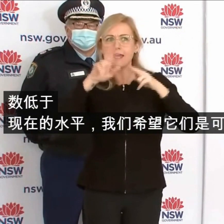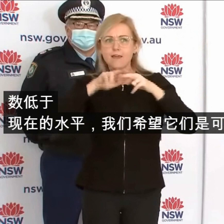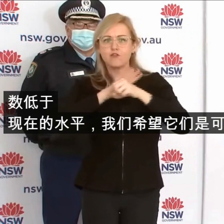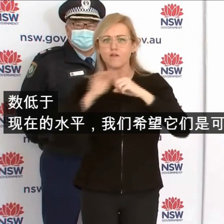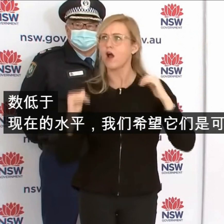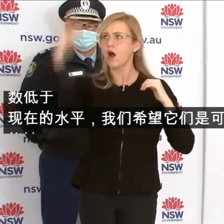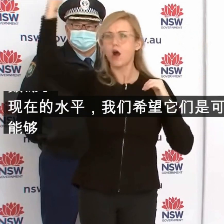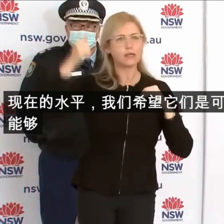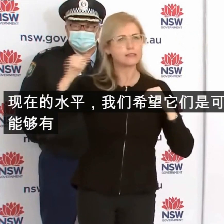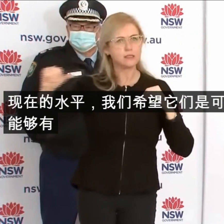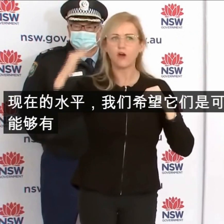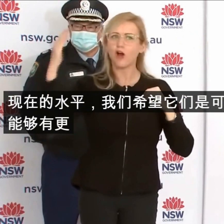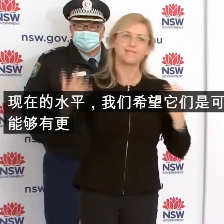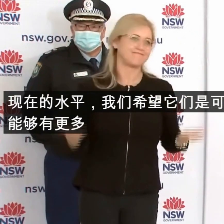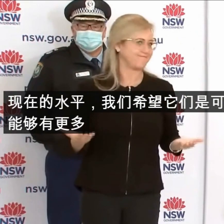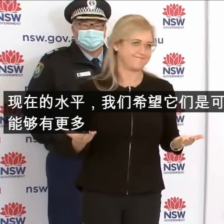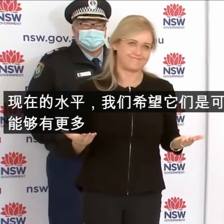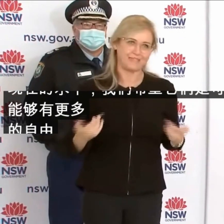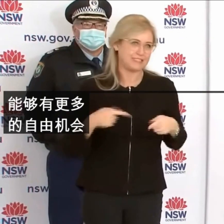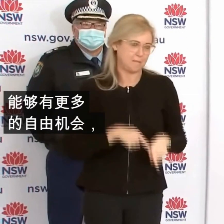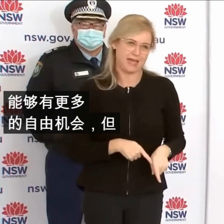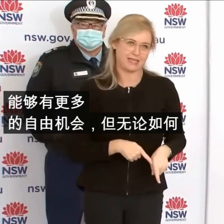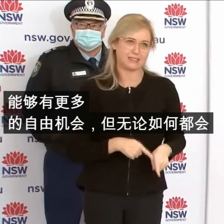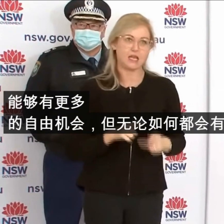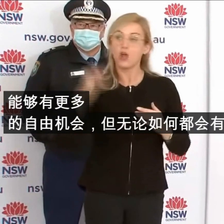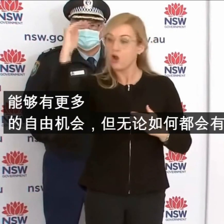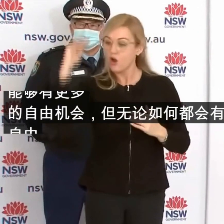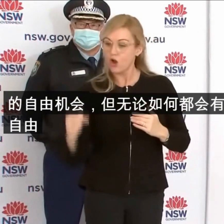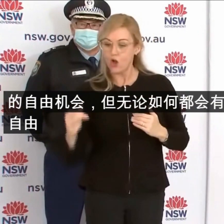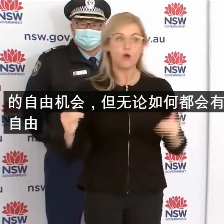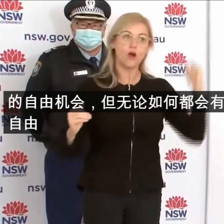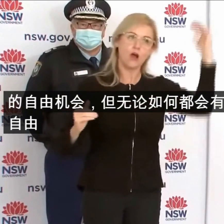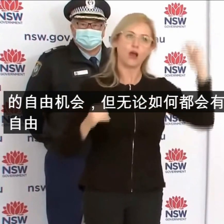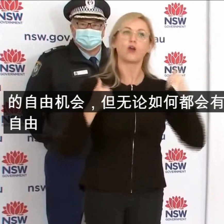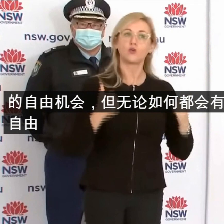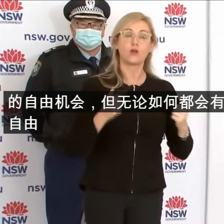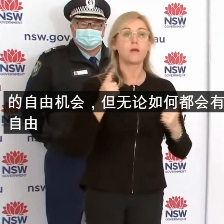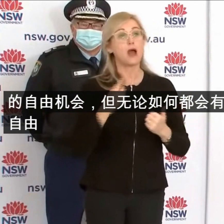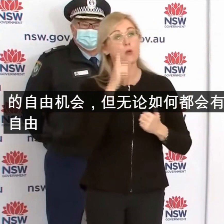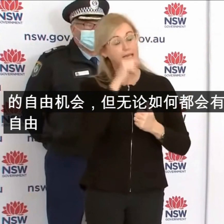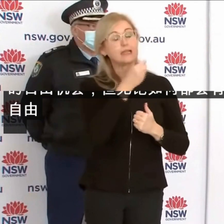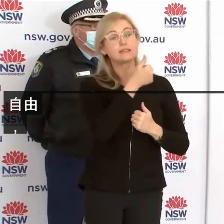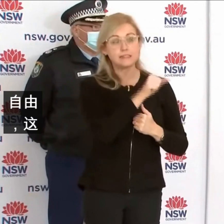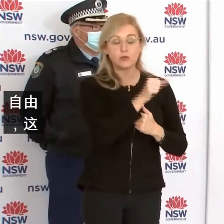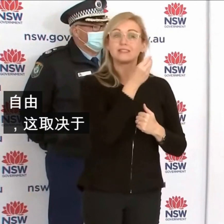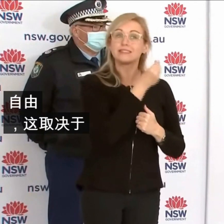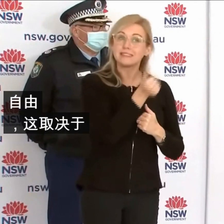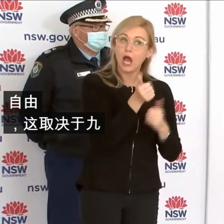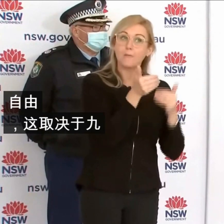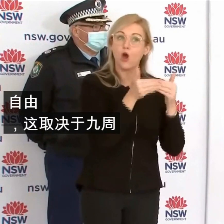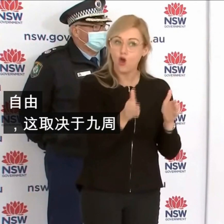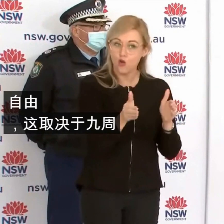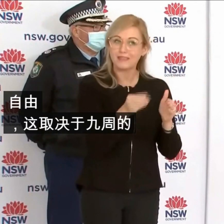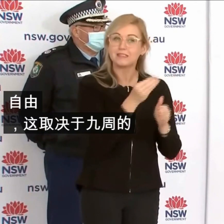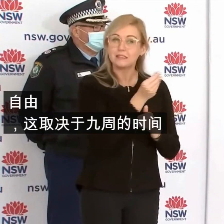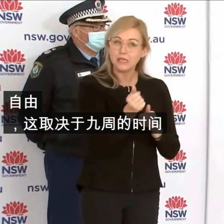be manageable for us to be able to have more opportunities for freedom. But there will be some freedoms, no matter what. But that will depend on...